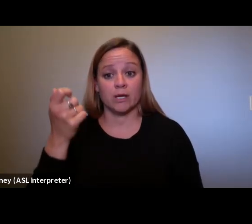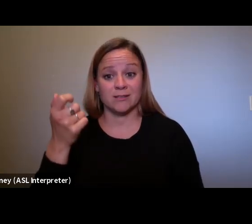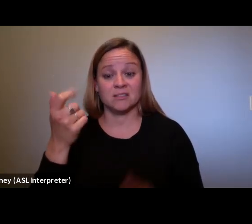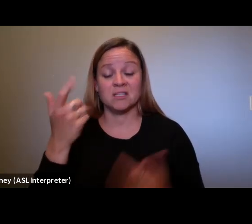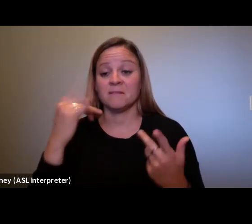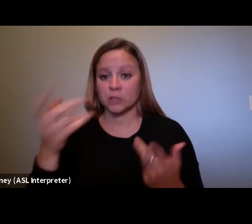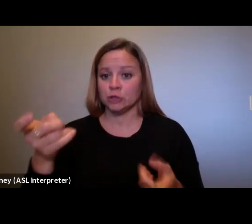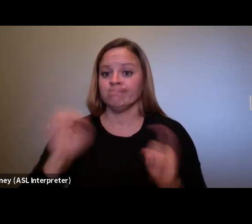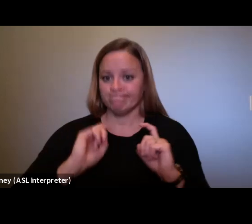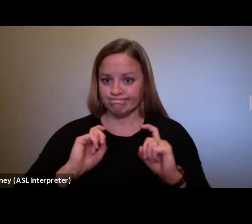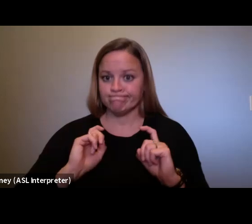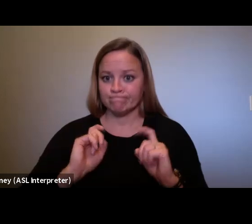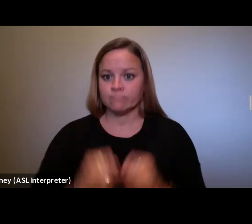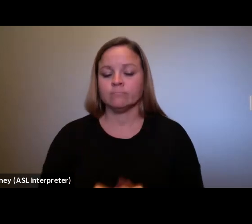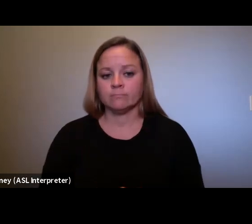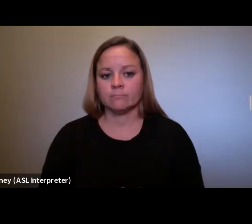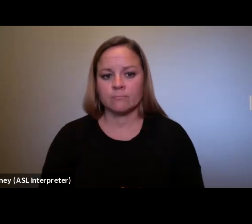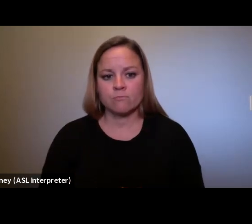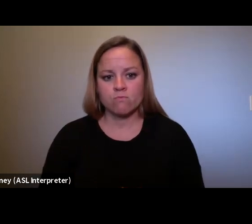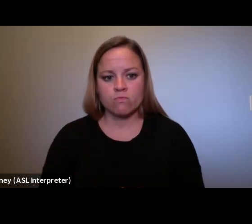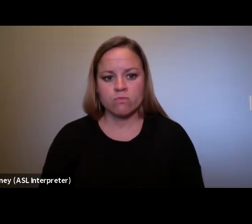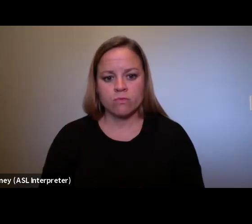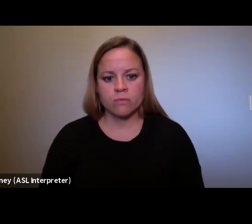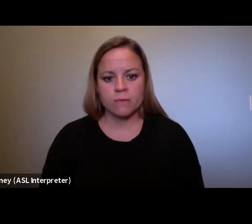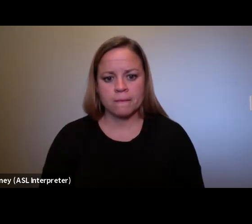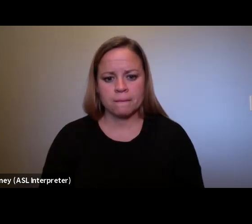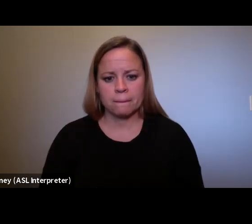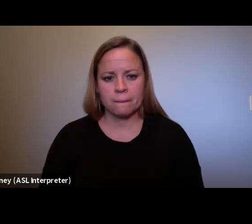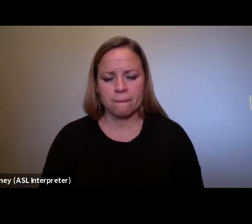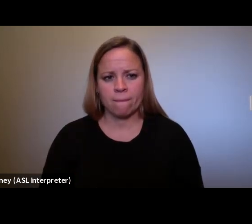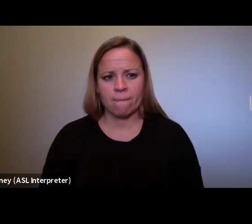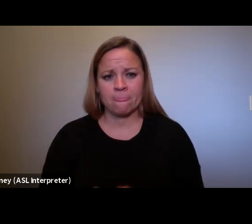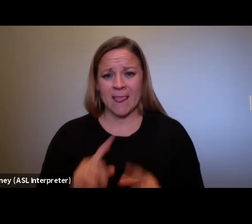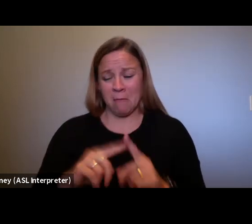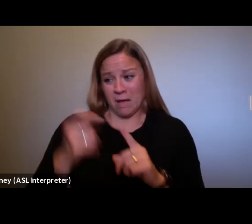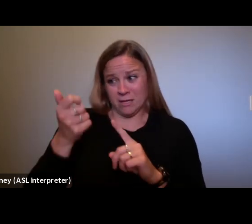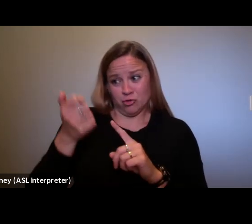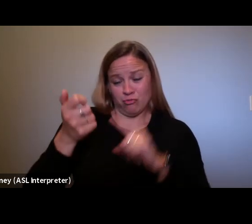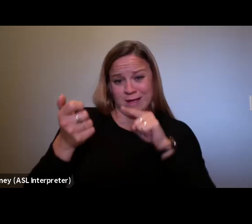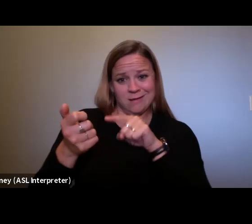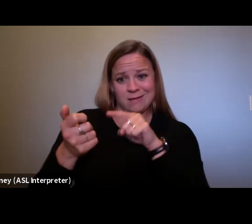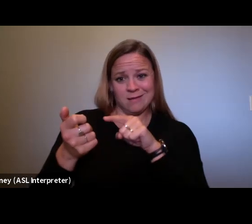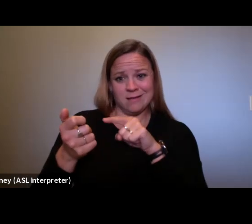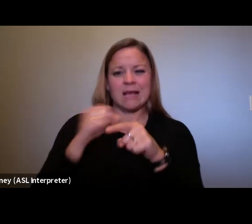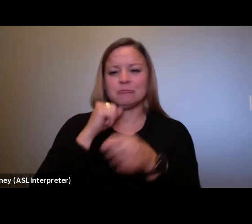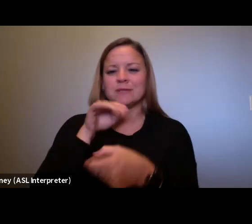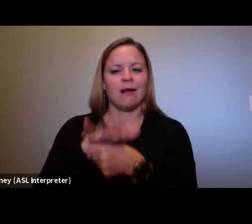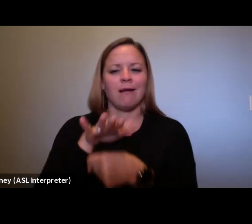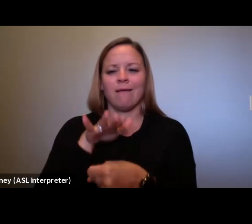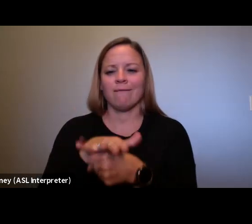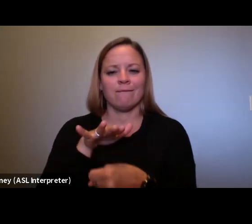awarded the grant. But the grant itself wasn't enough